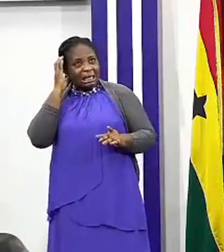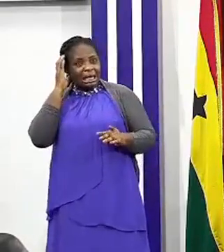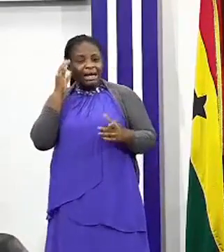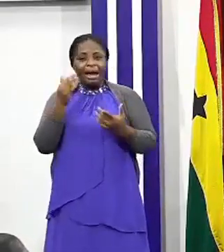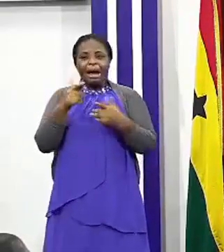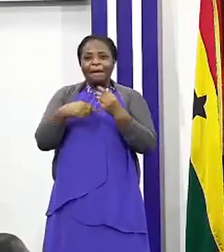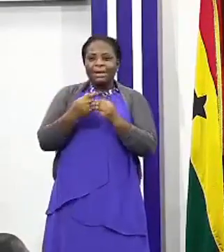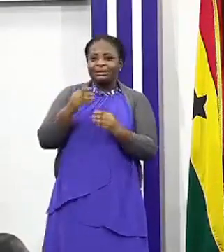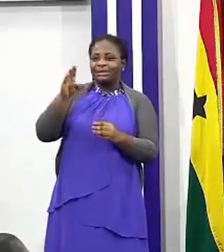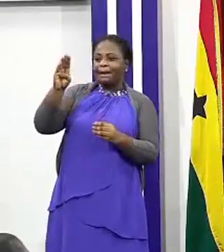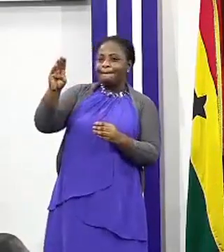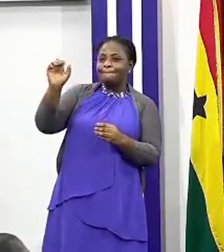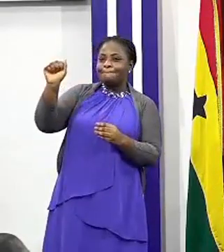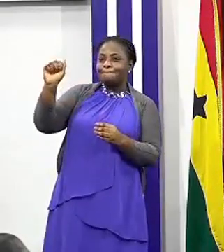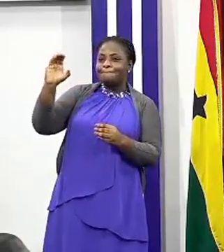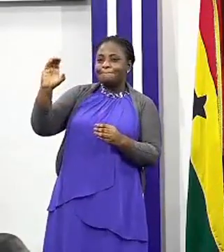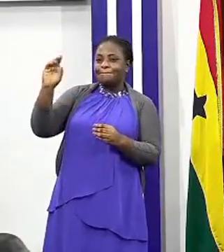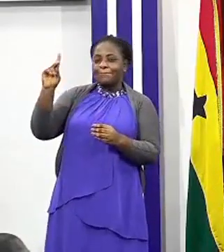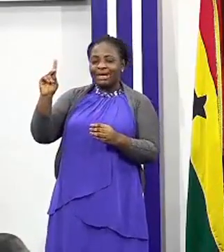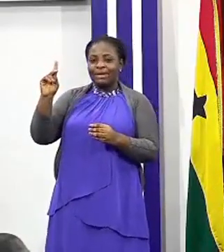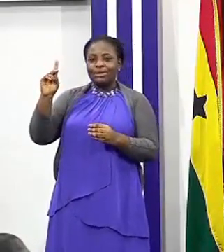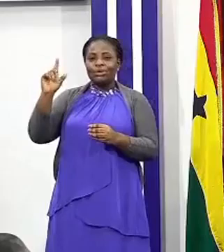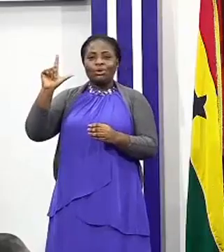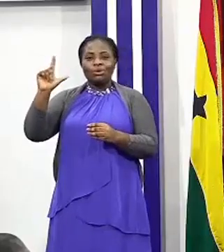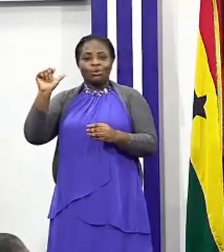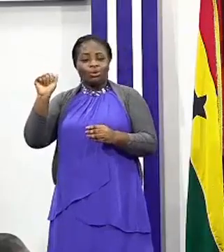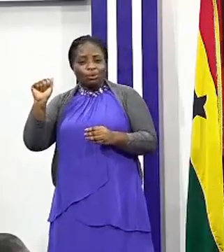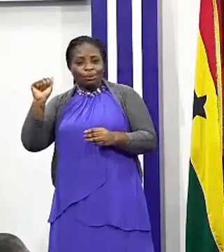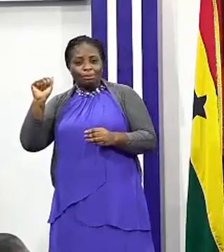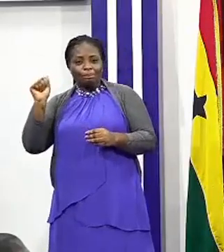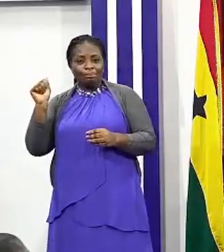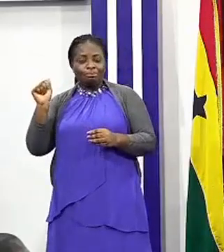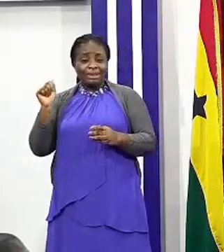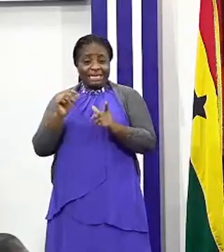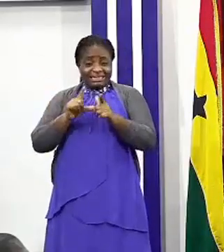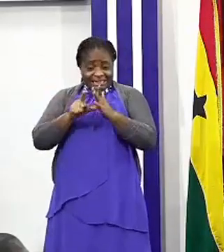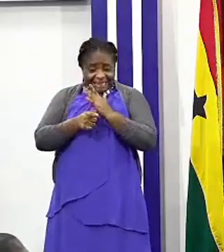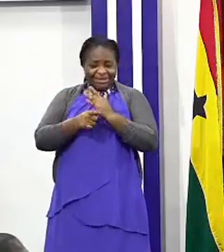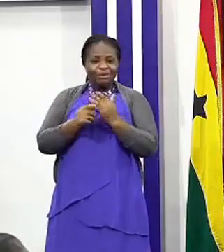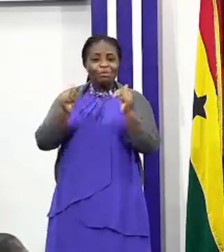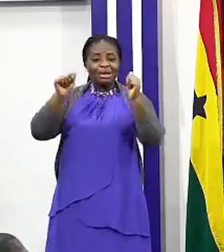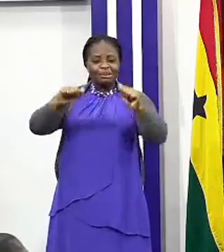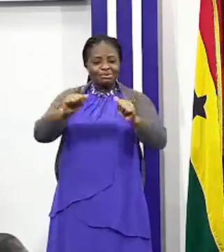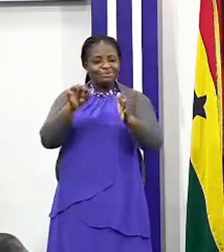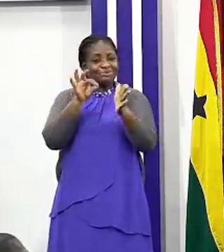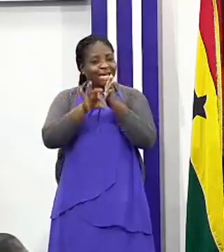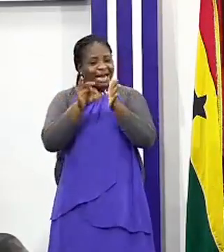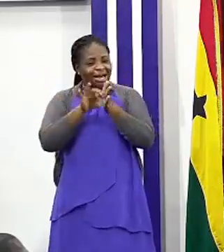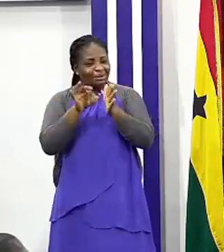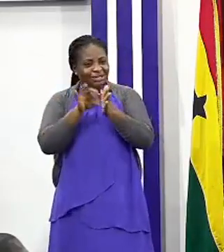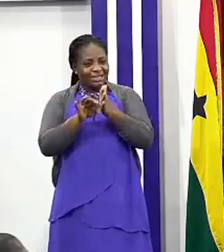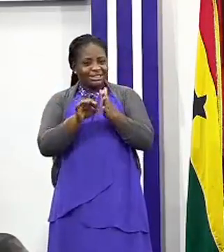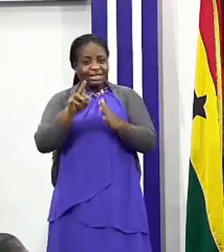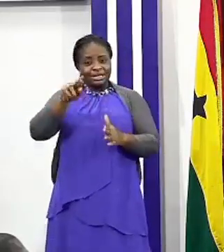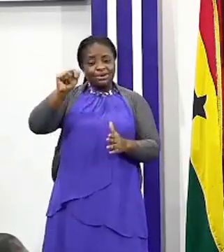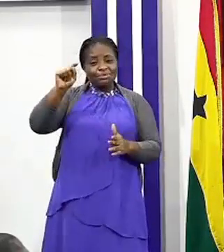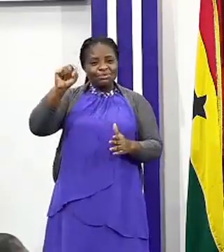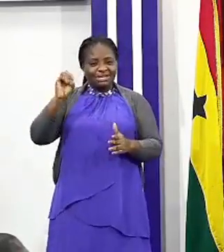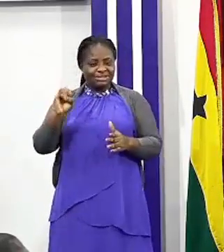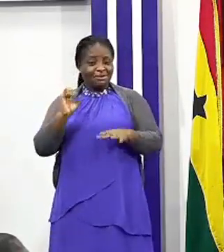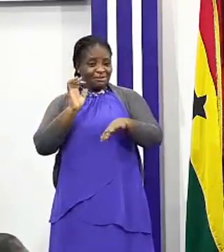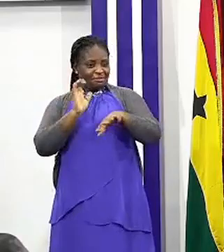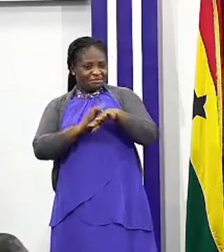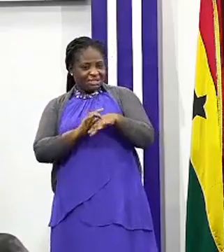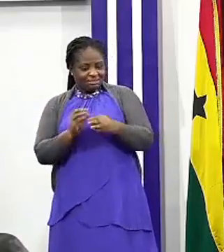backlog. So once we're able to sort out the backlog, then they will be able to calculate the rate of infection. They will be